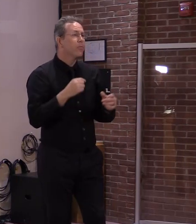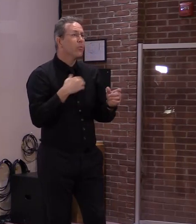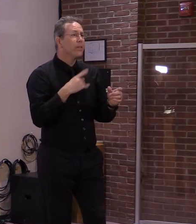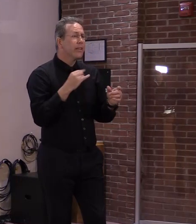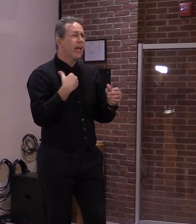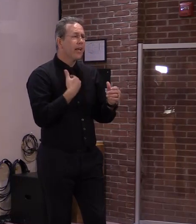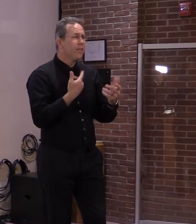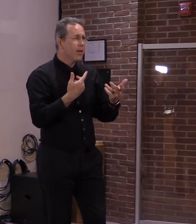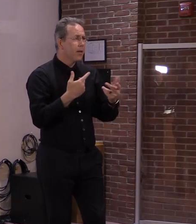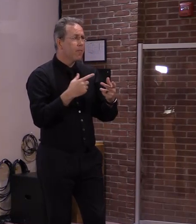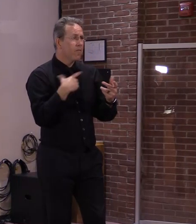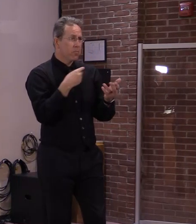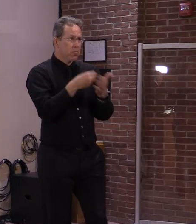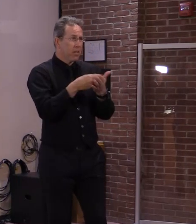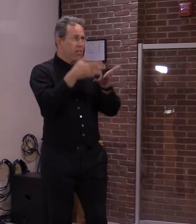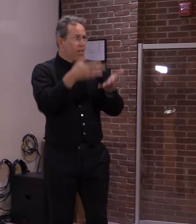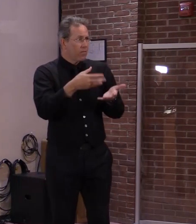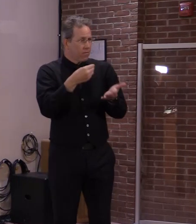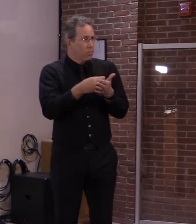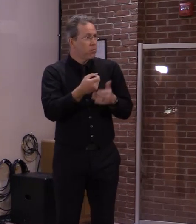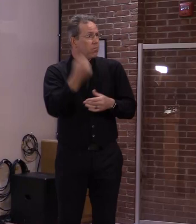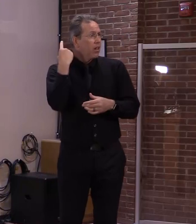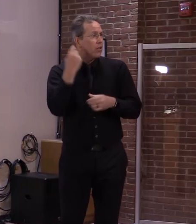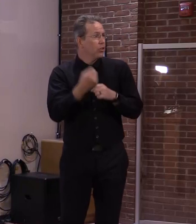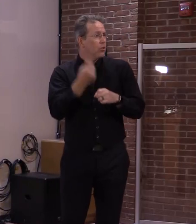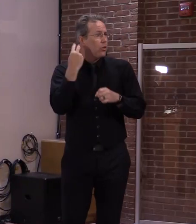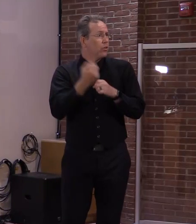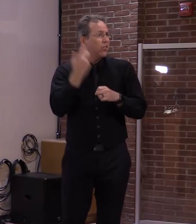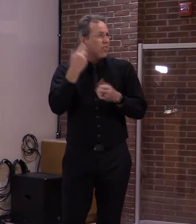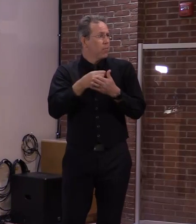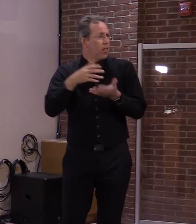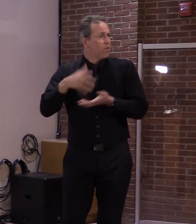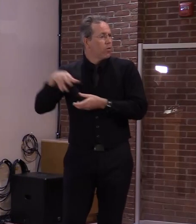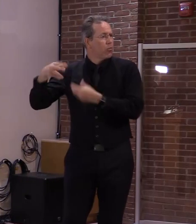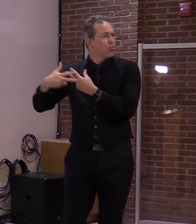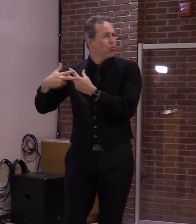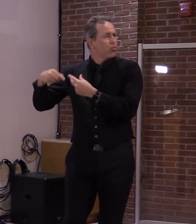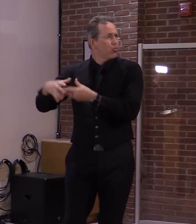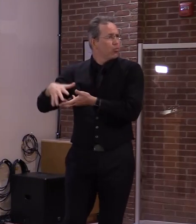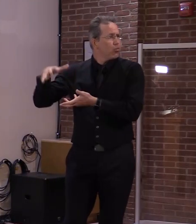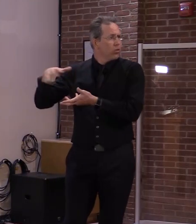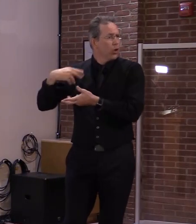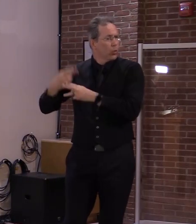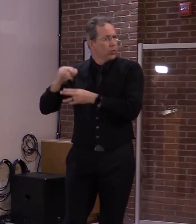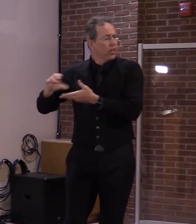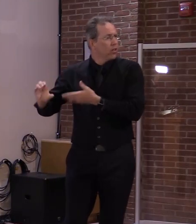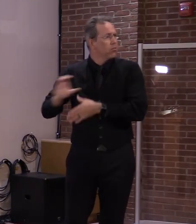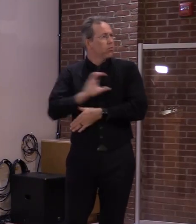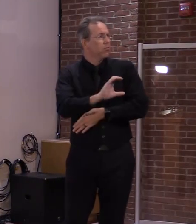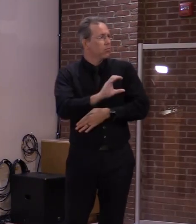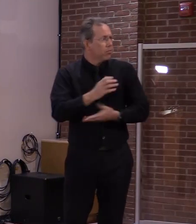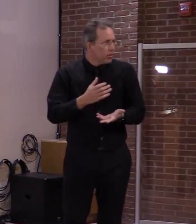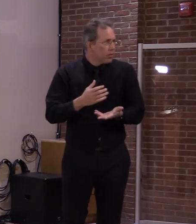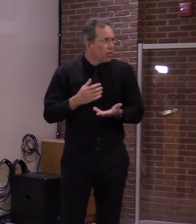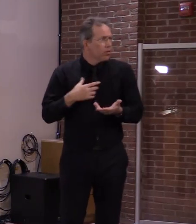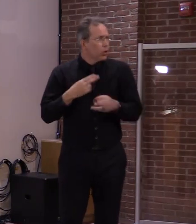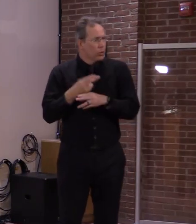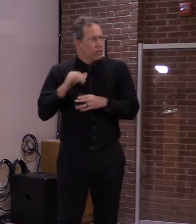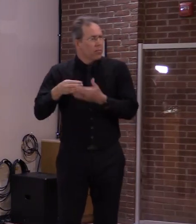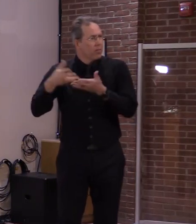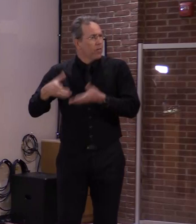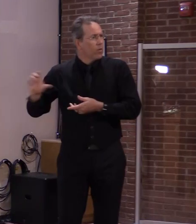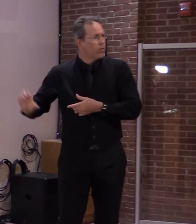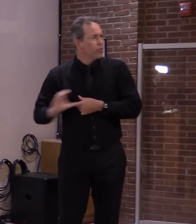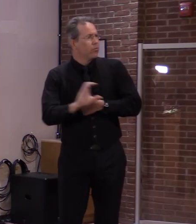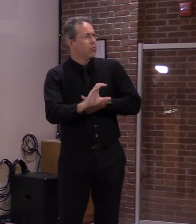surplus that we will have over and above what was projected. So there's plenty of money